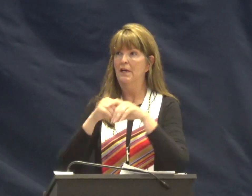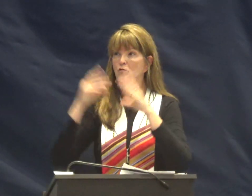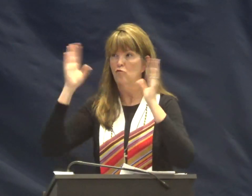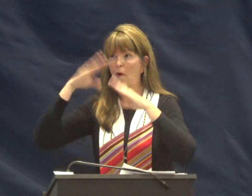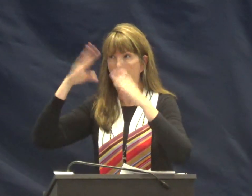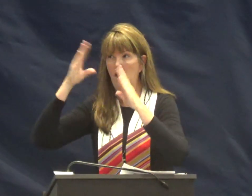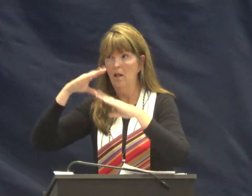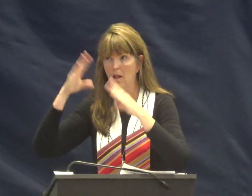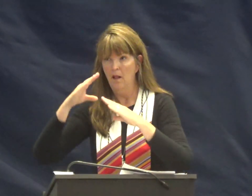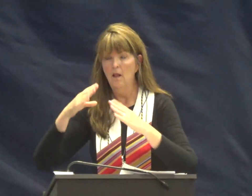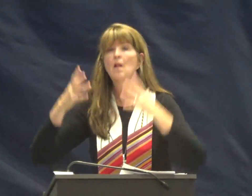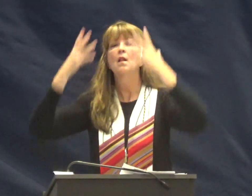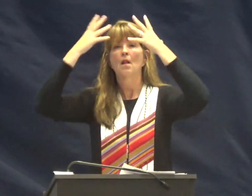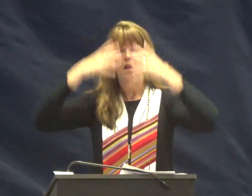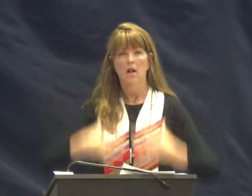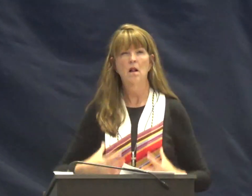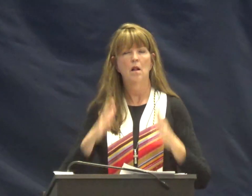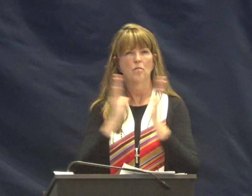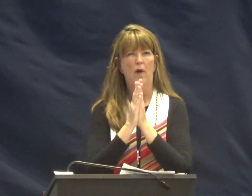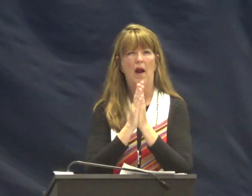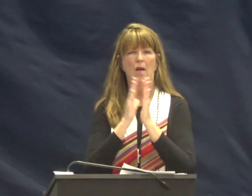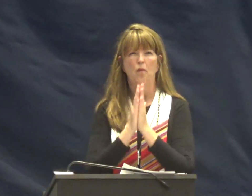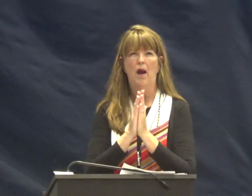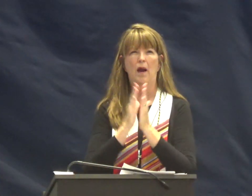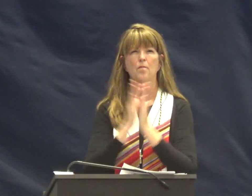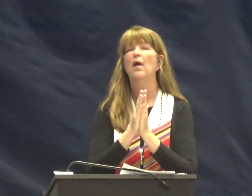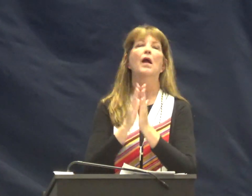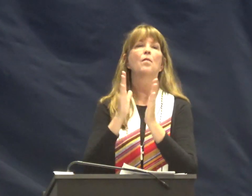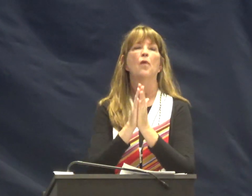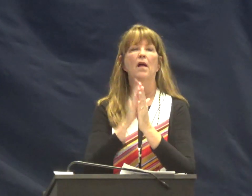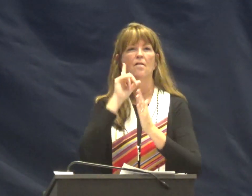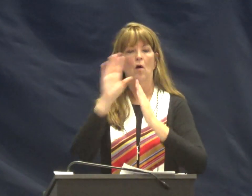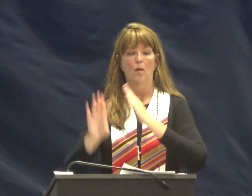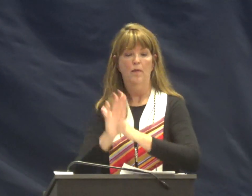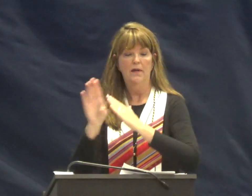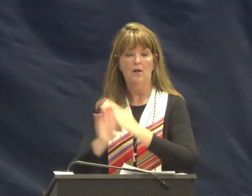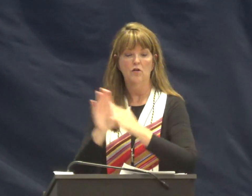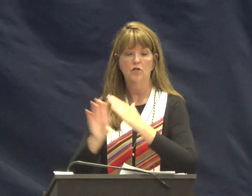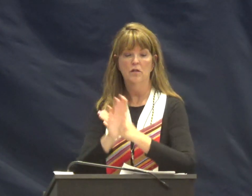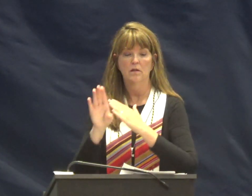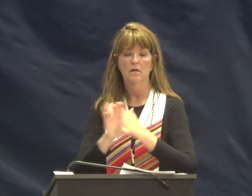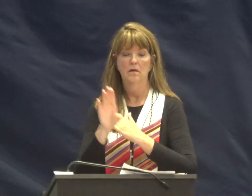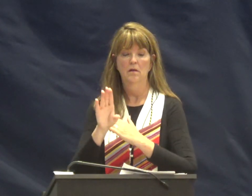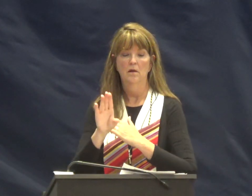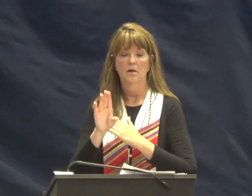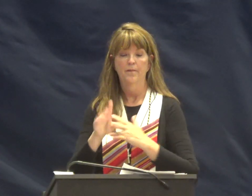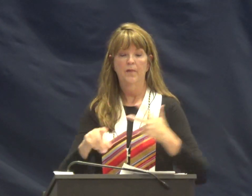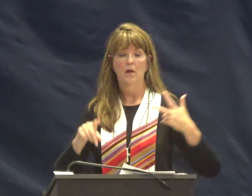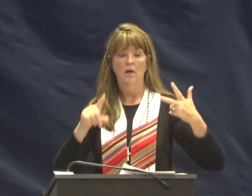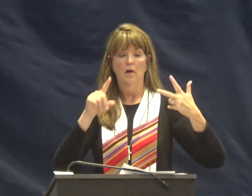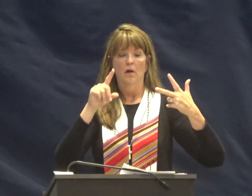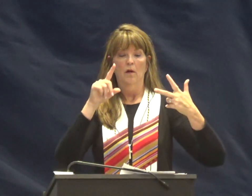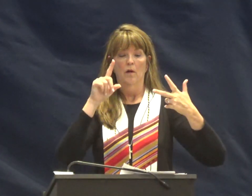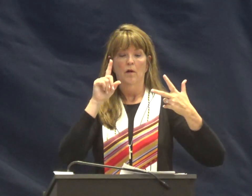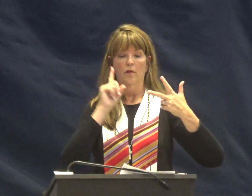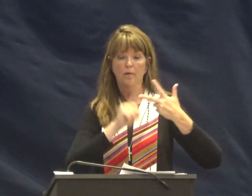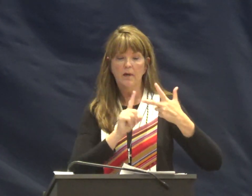Secondarily, when your country was in trouble, then you would don sackcloth and pray for protection.